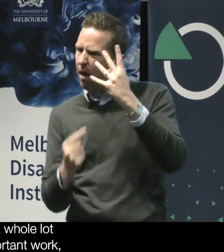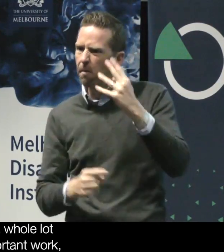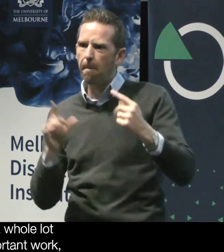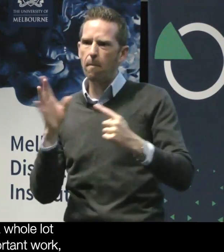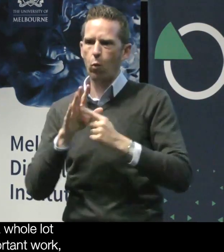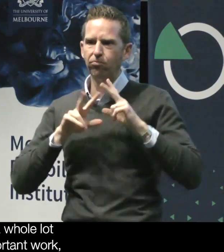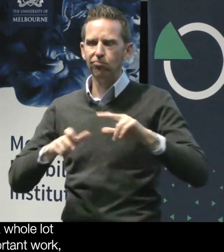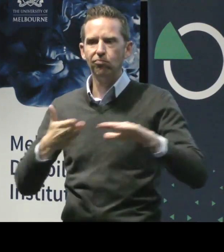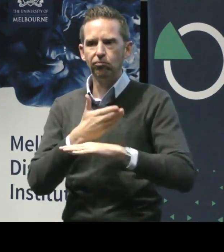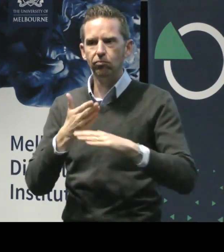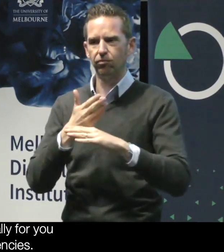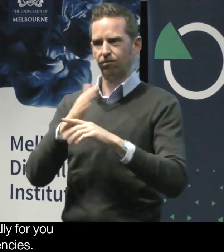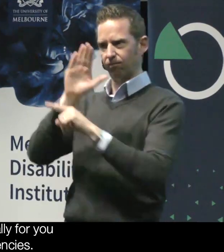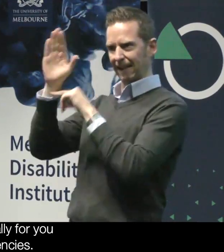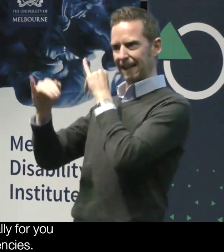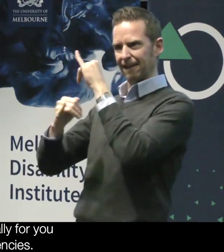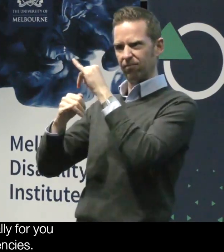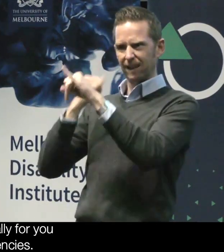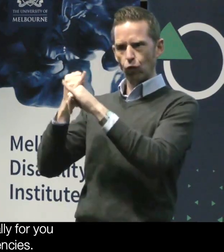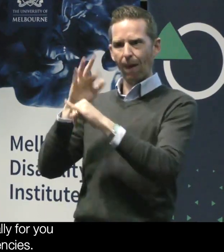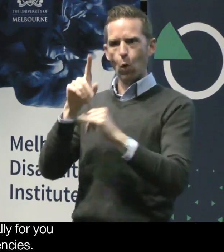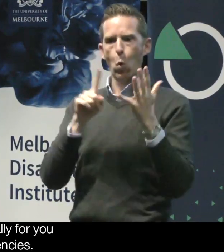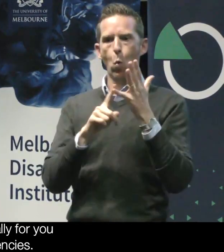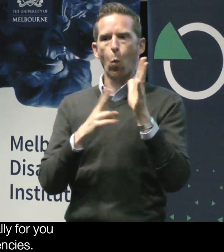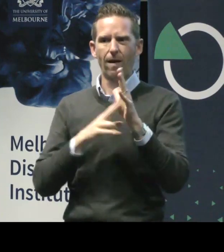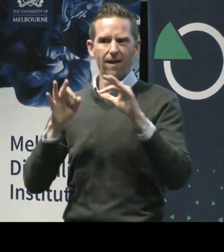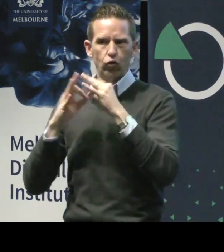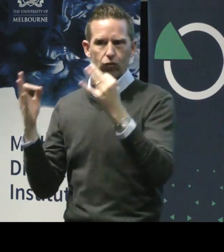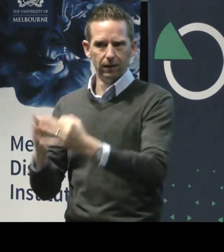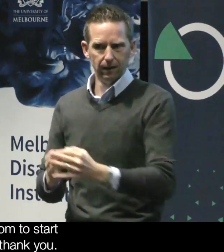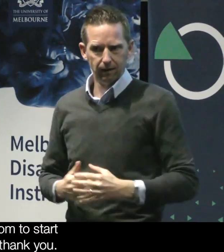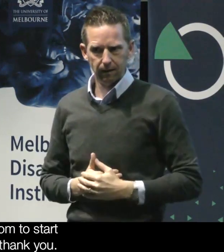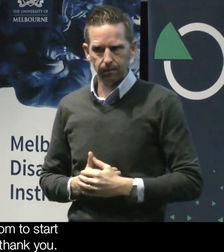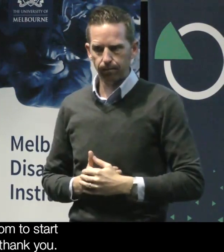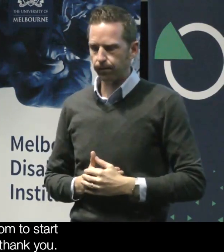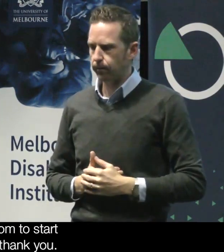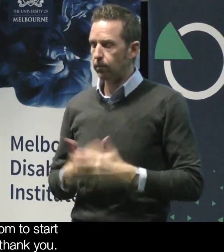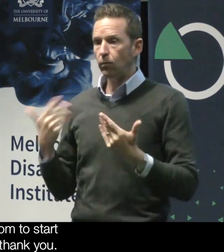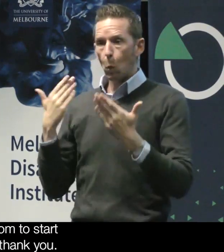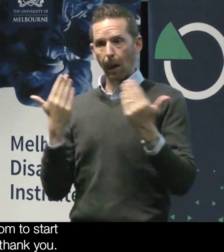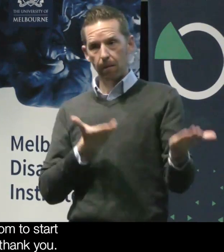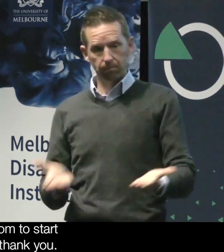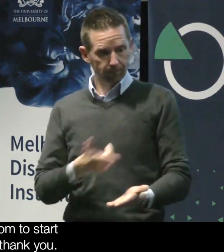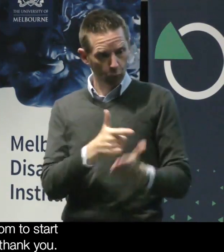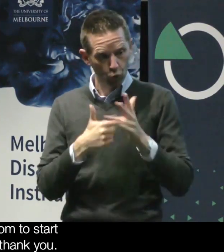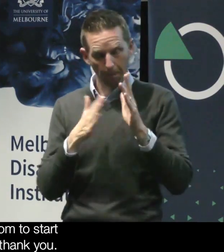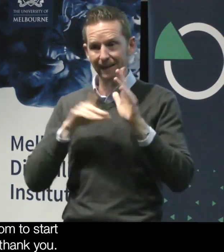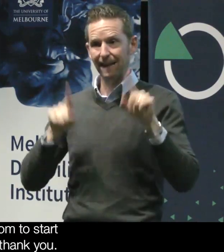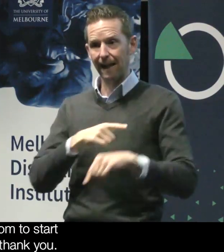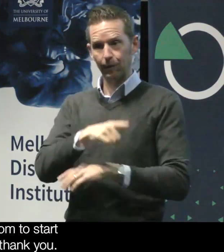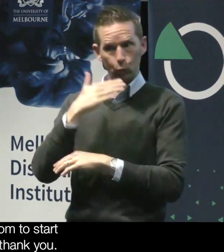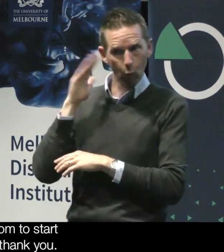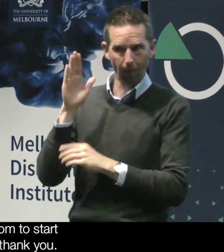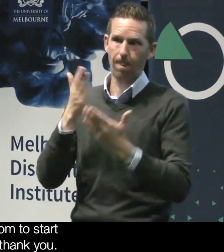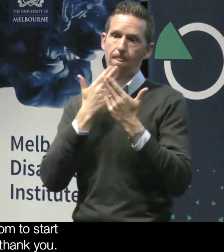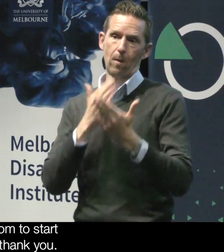work internationally for UN agencies. So I welcome Tom to start his talk,